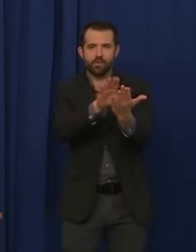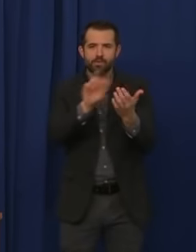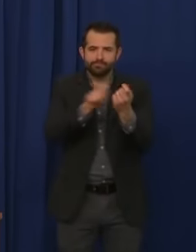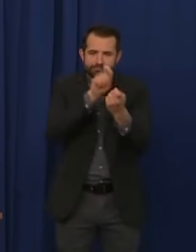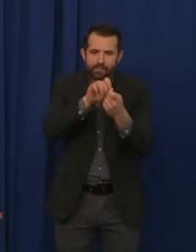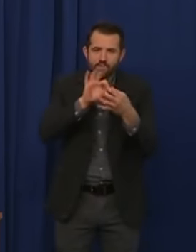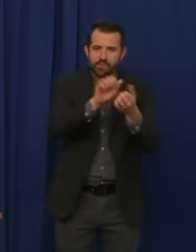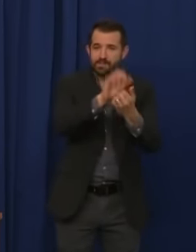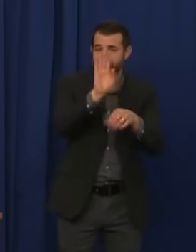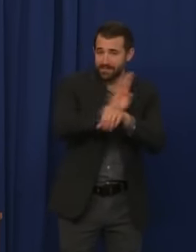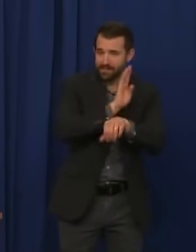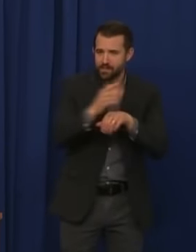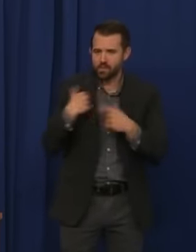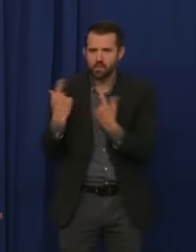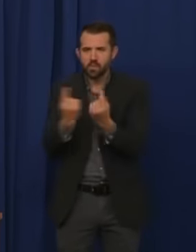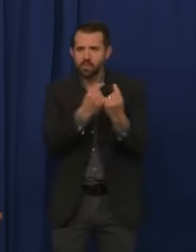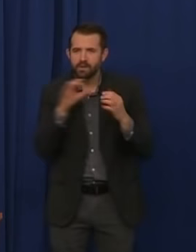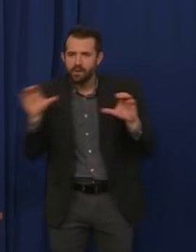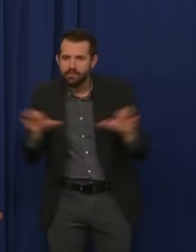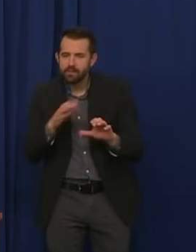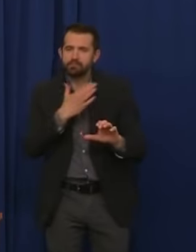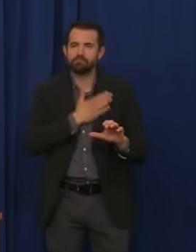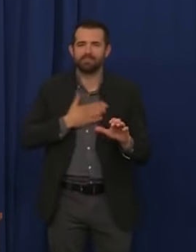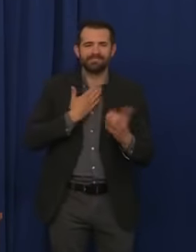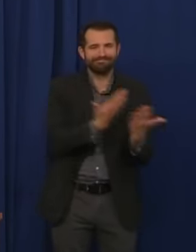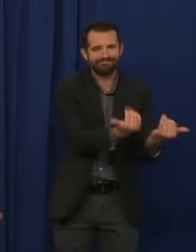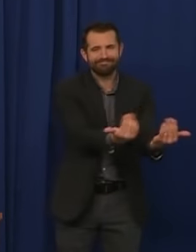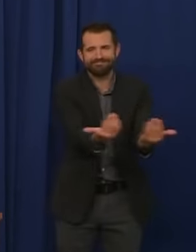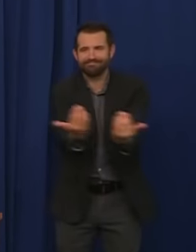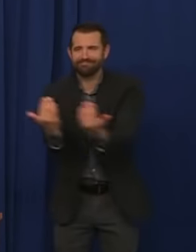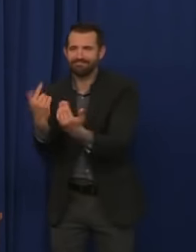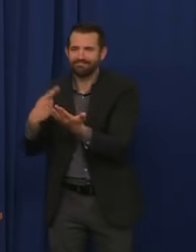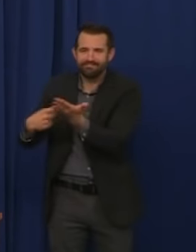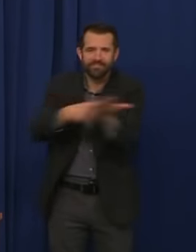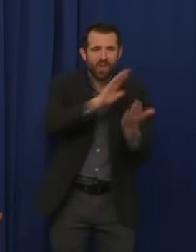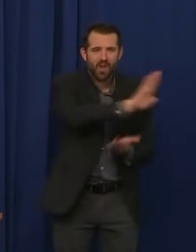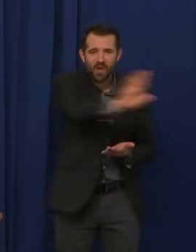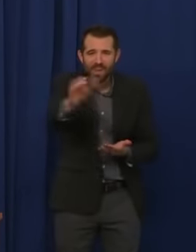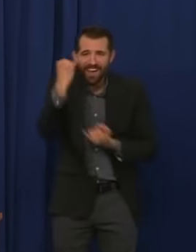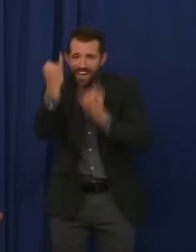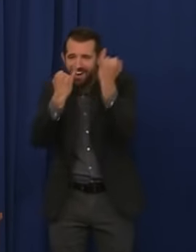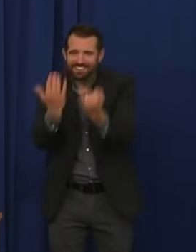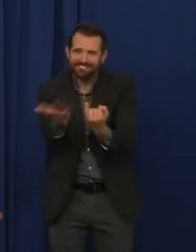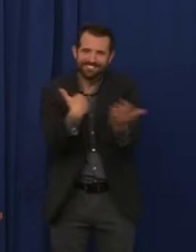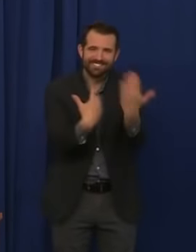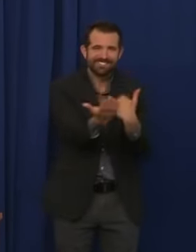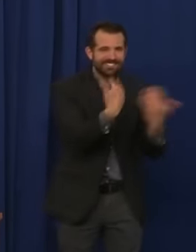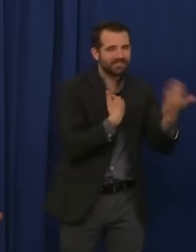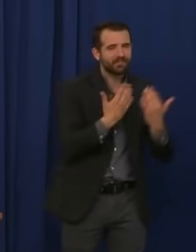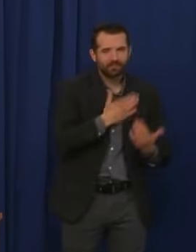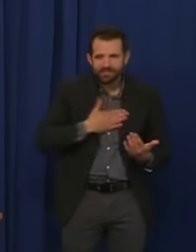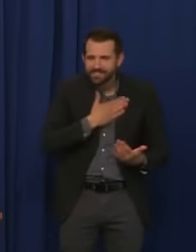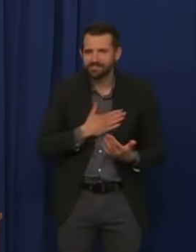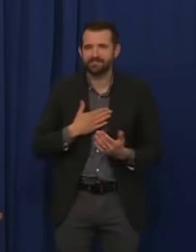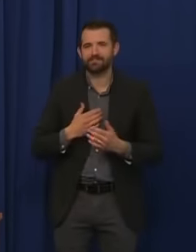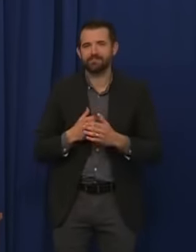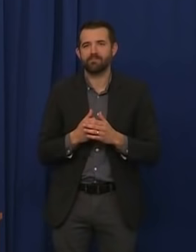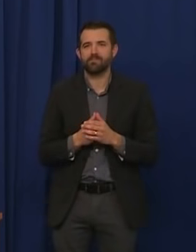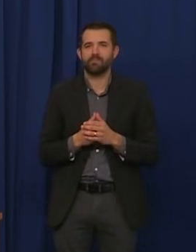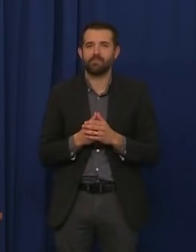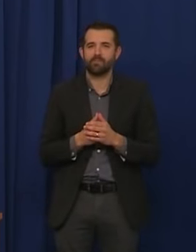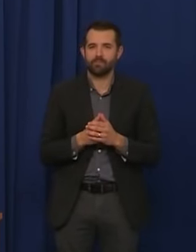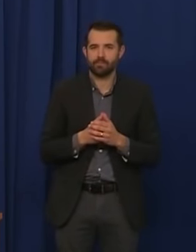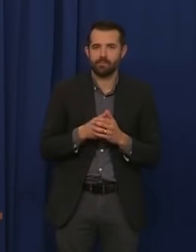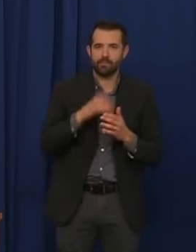Maine people to take part in the discussion. Give us your ideas on how we can do things differently within the principles